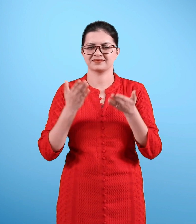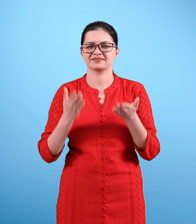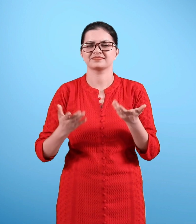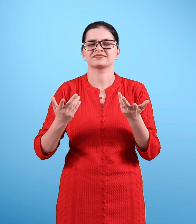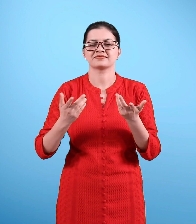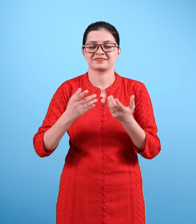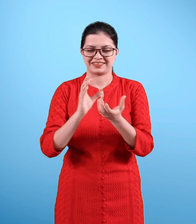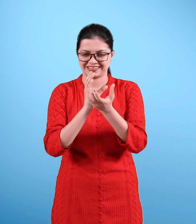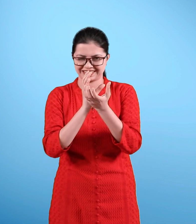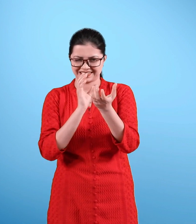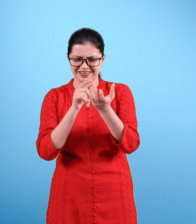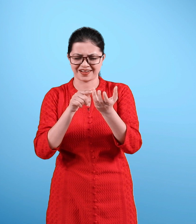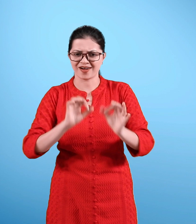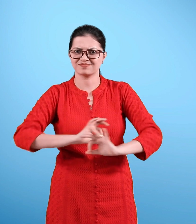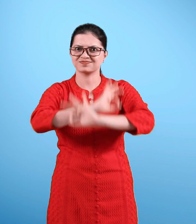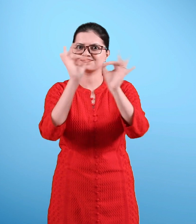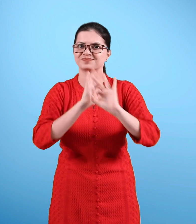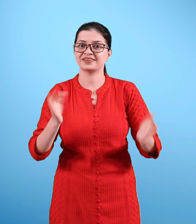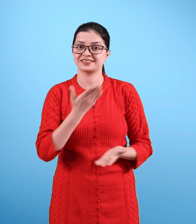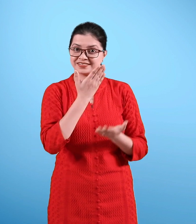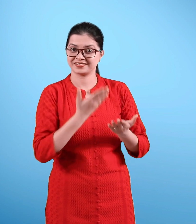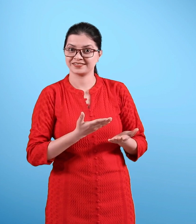Your pinhole camera is ready for use.